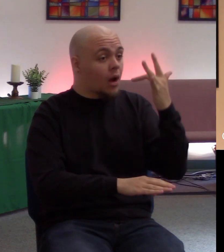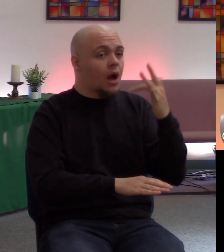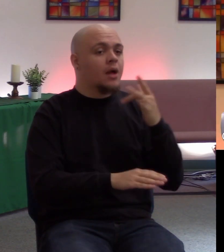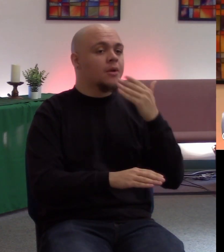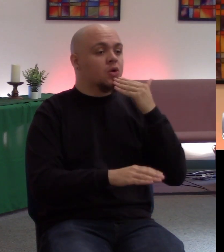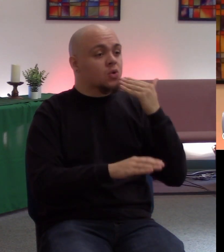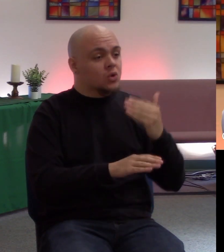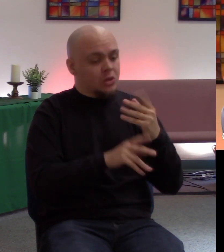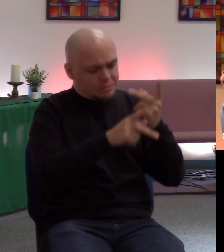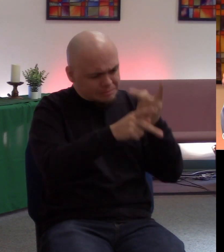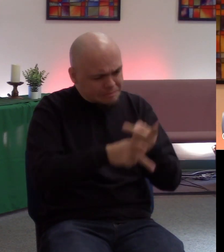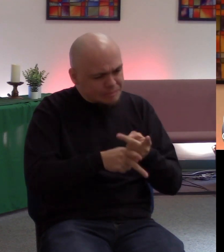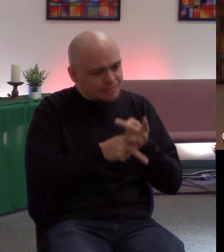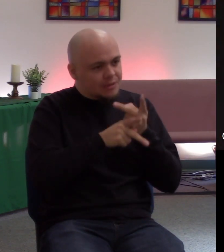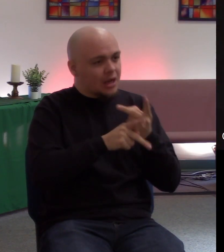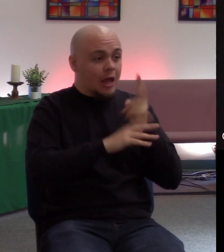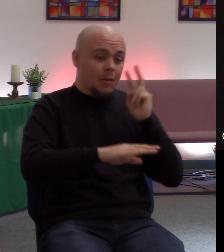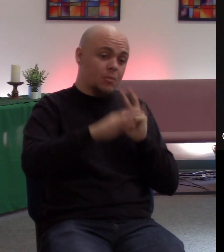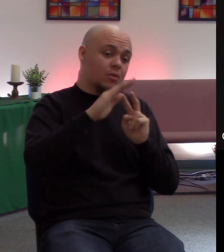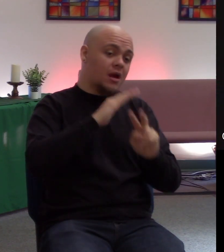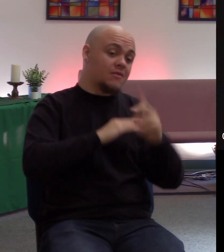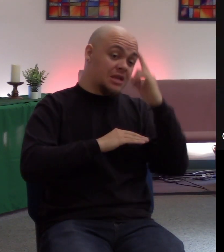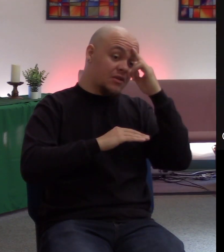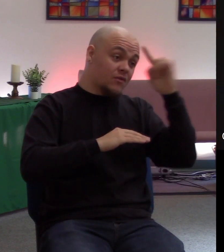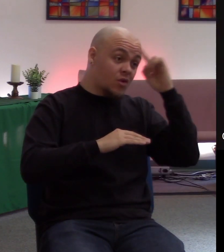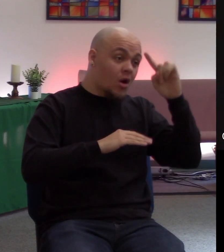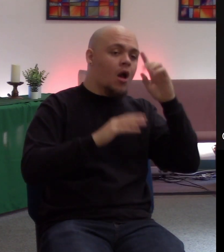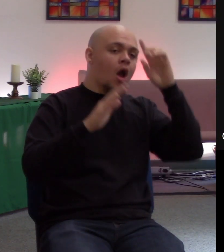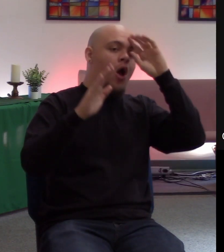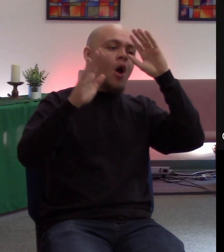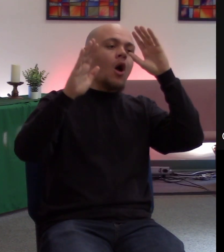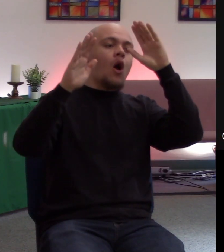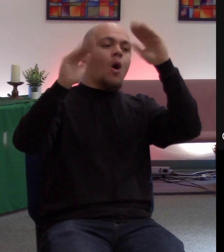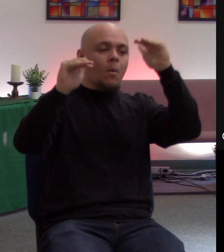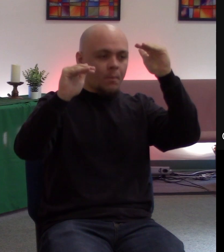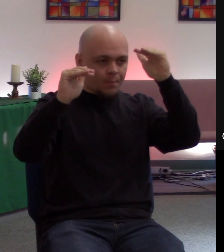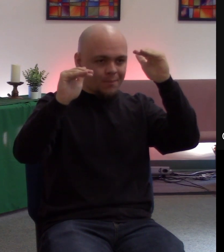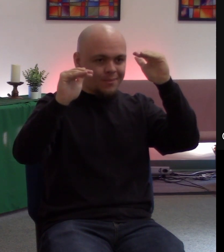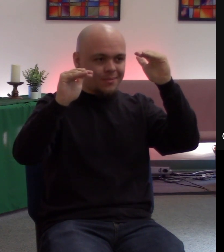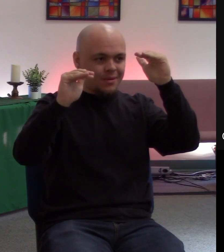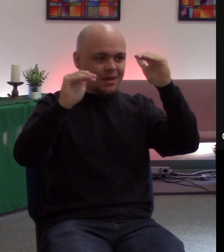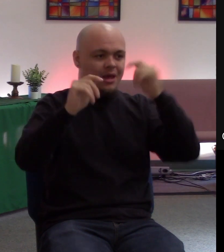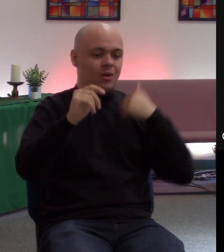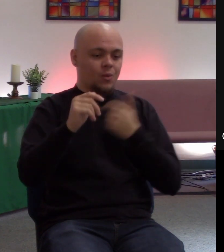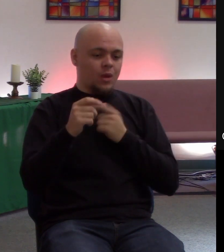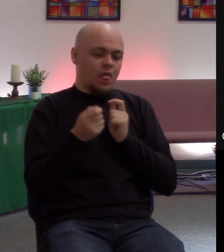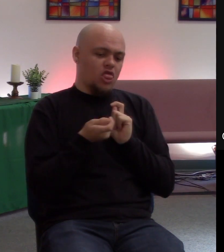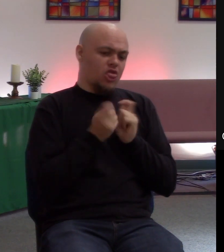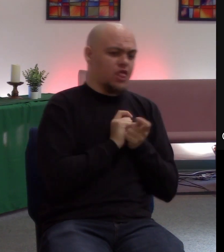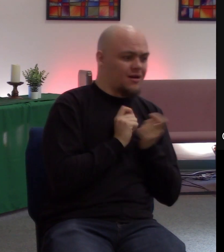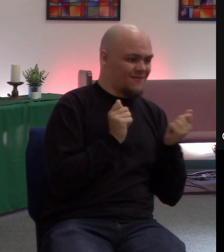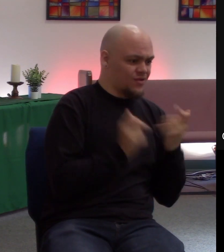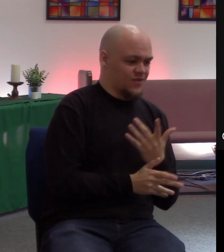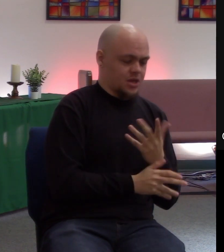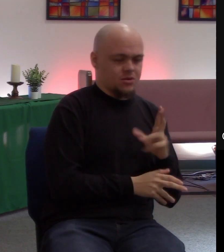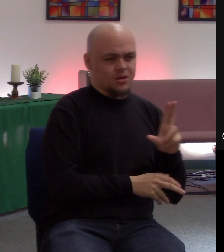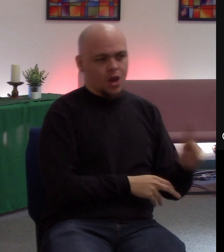place. Be good stewards of it. And prophecy is for hope, and we keep turning it into fear.